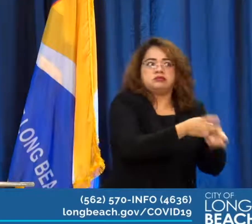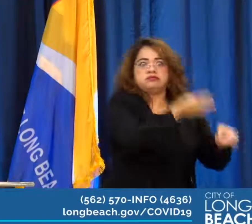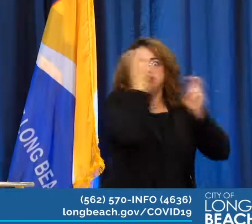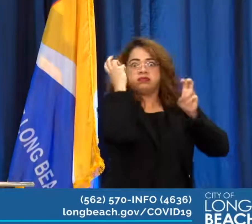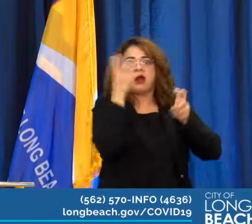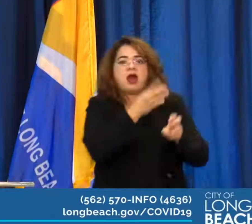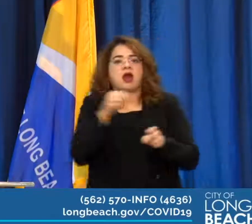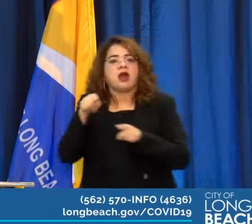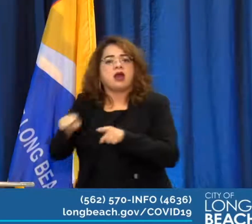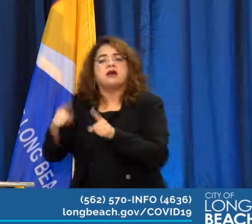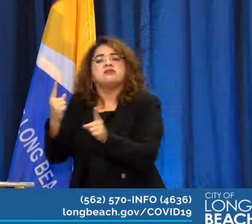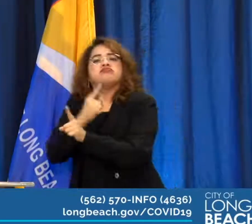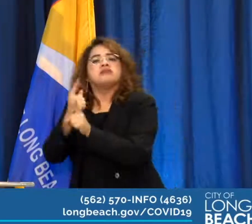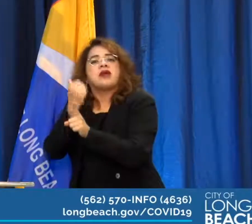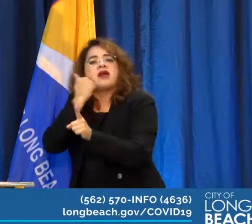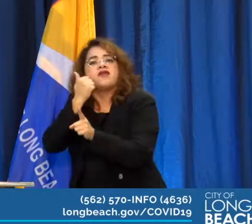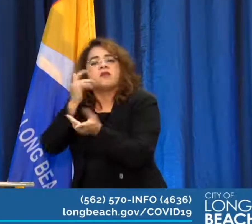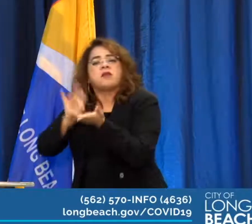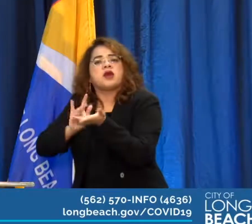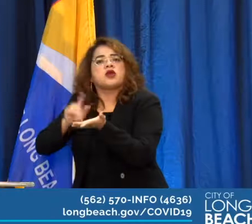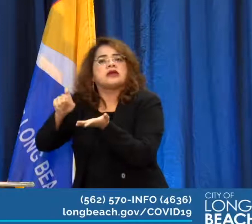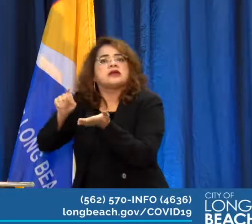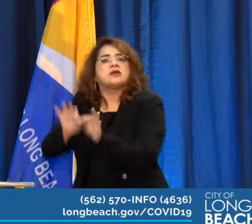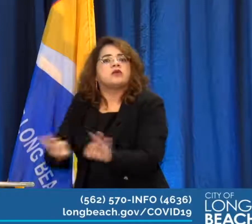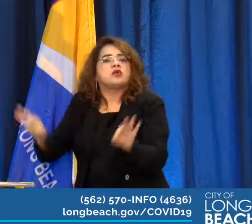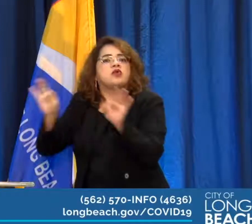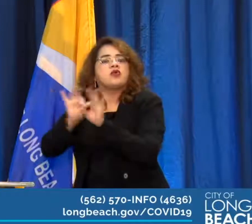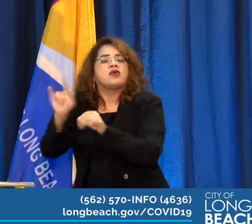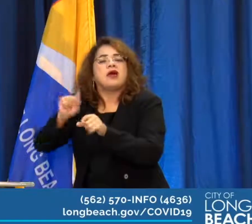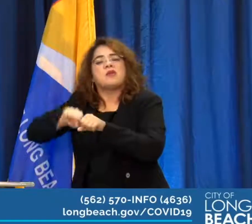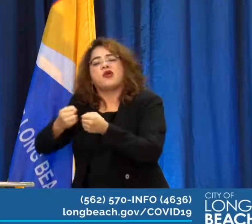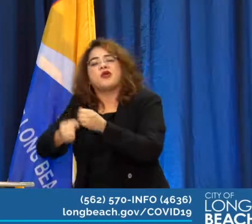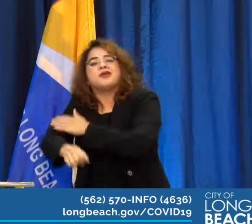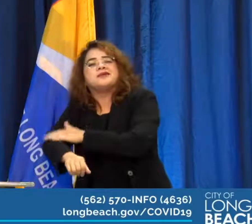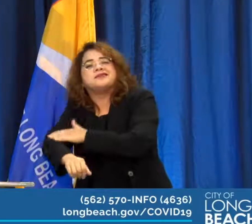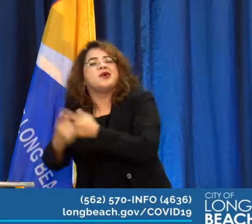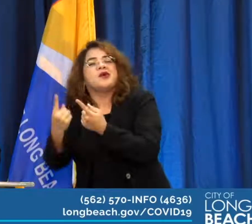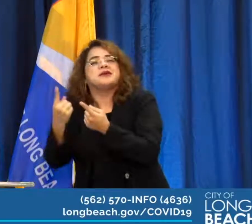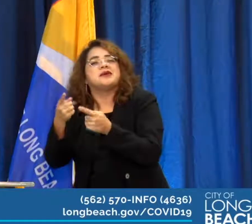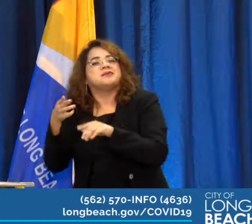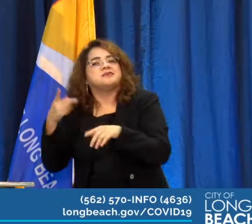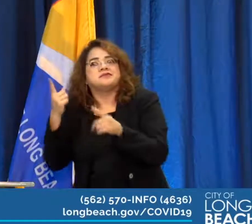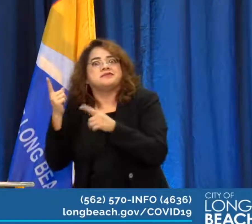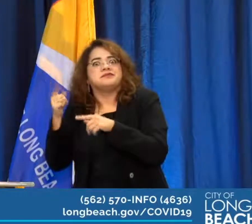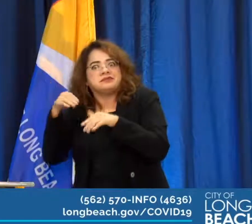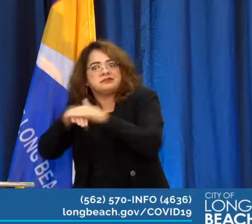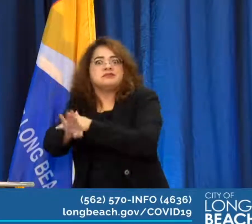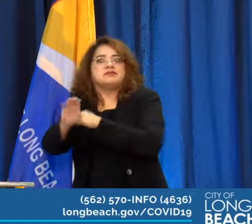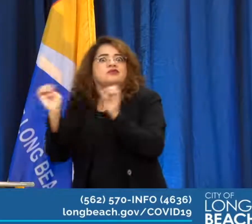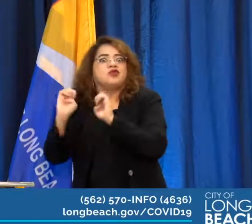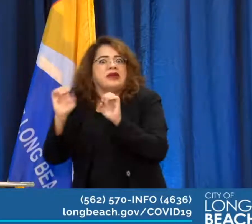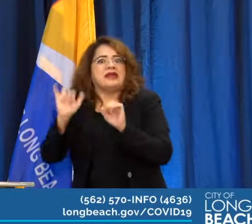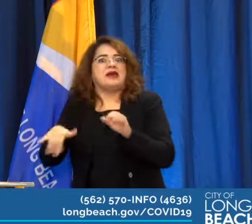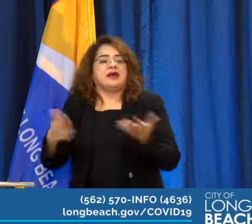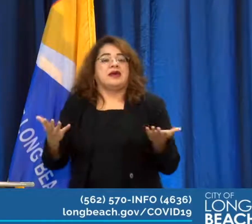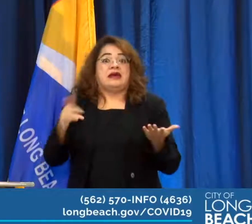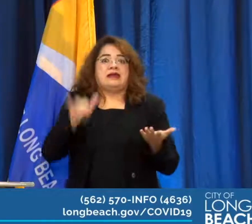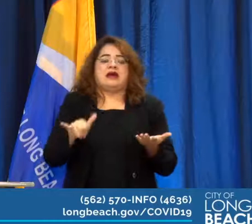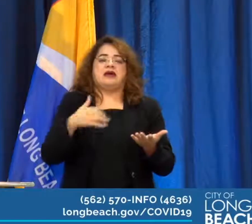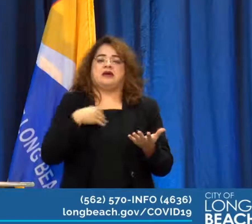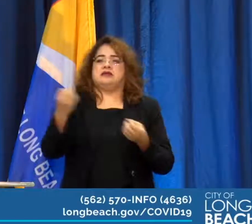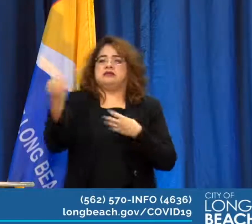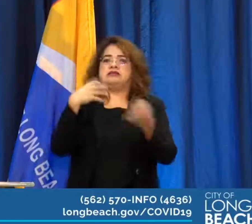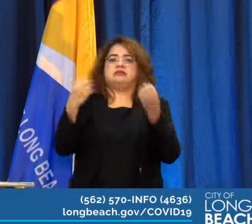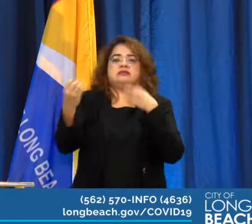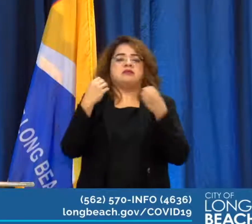weeks from now if this current rate continues. And that's something that our health department team has heard not just from local